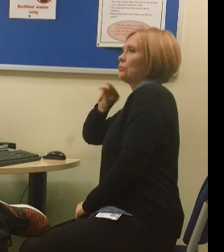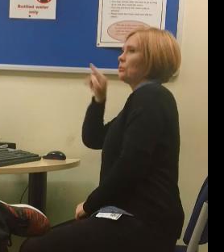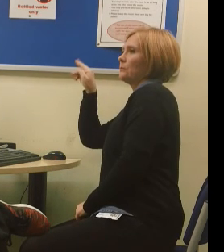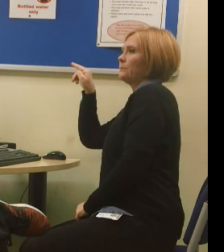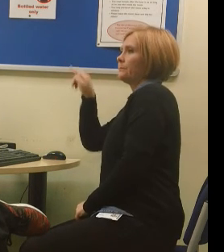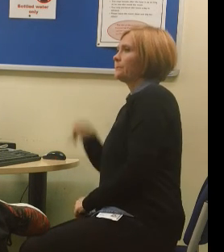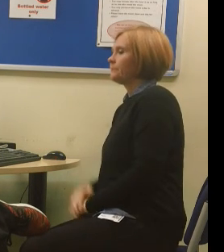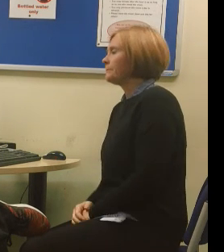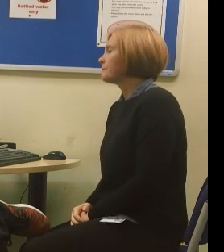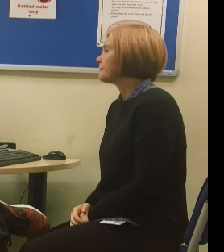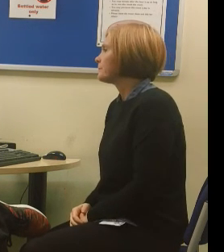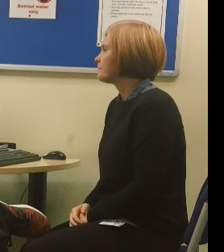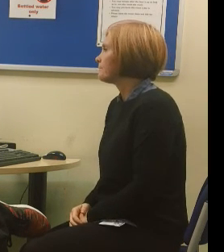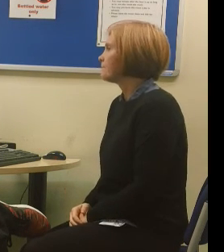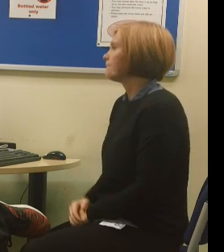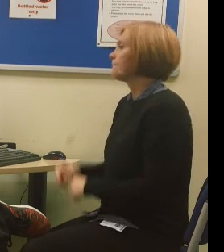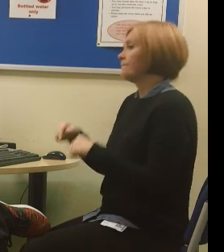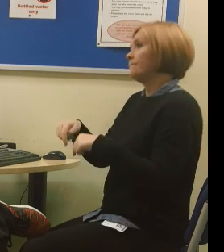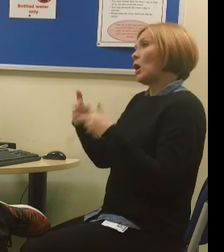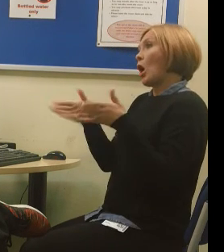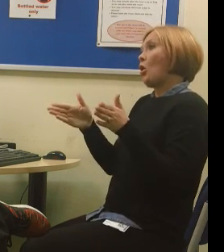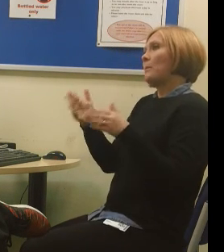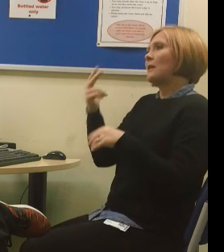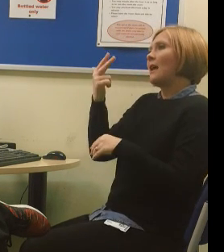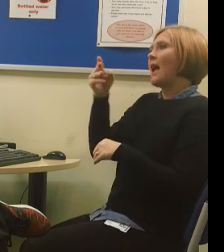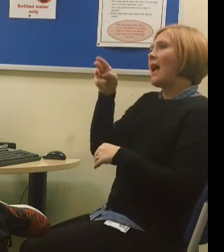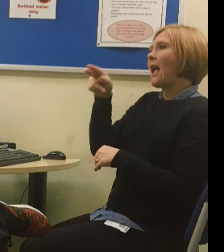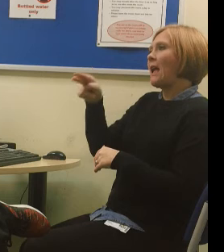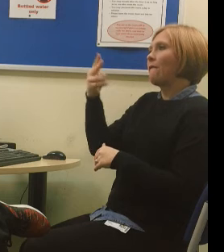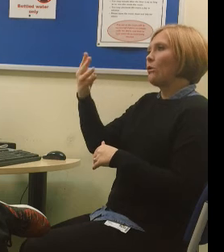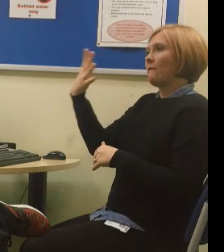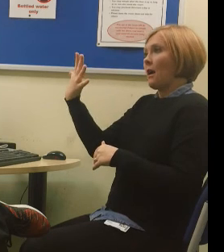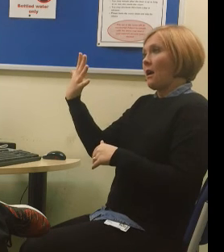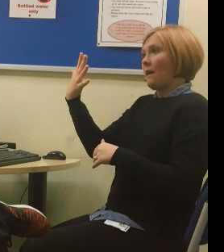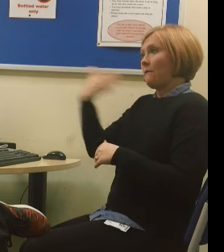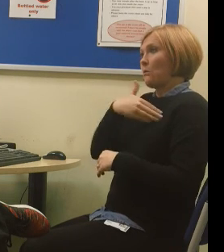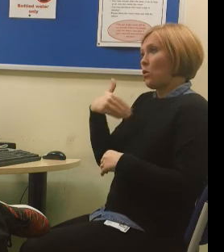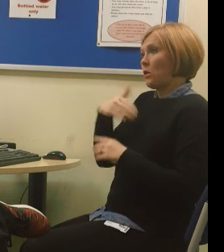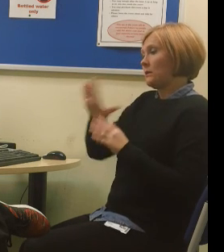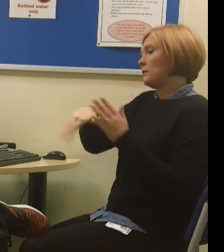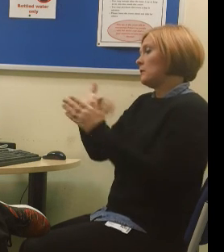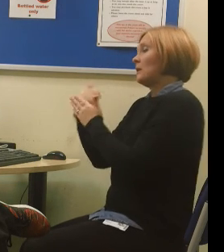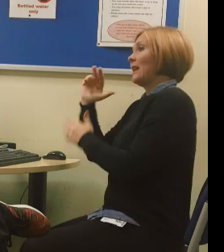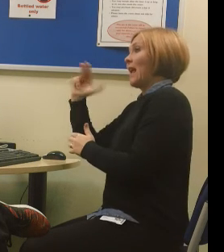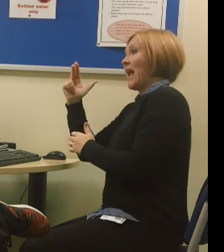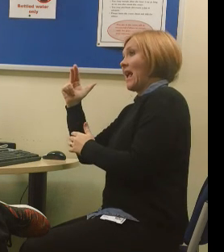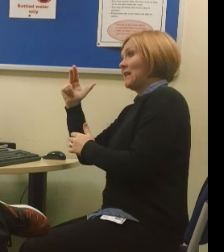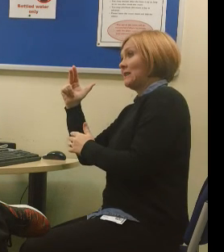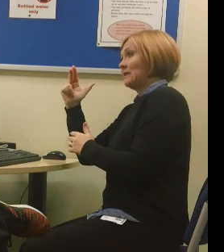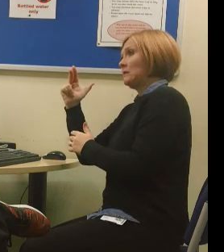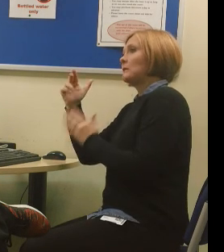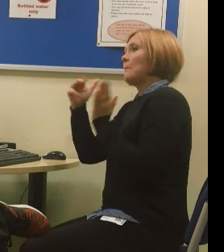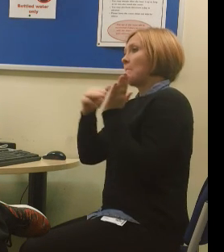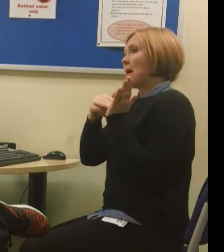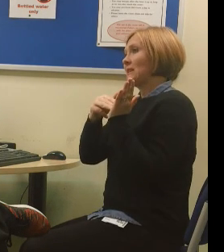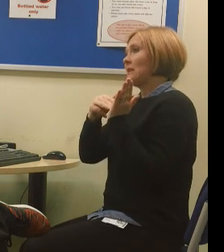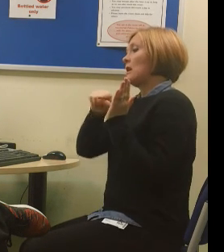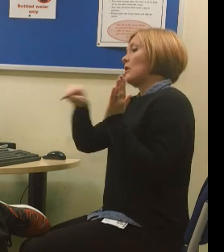The LRC is open from 8:45 in the morning till 8 in the evening, Monday to Thursday, and 8:45 till 5 on a Friday during